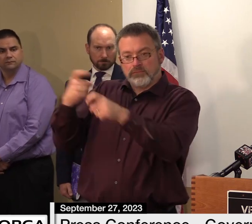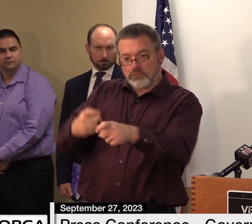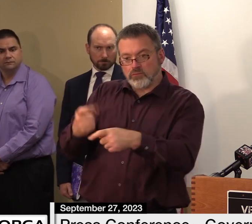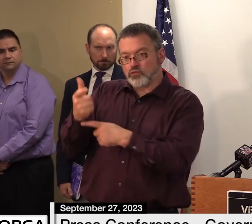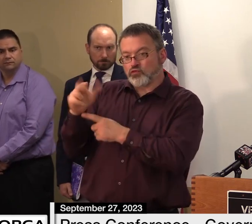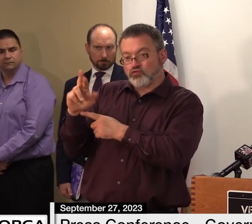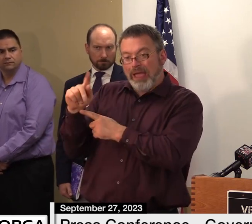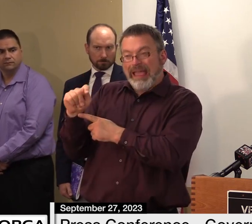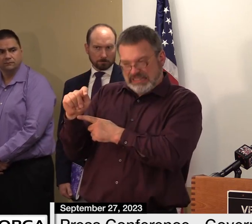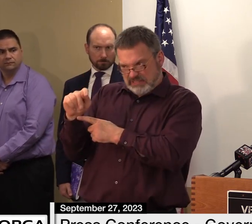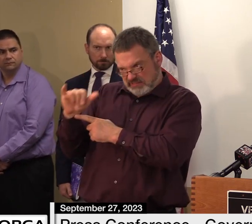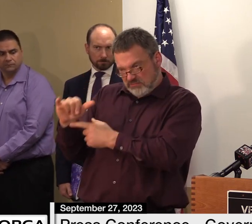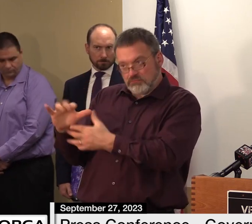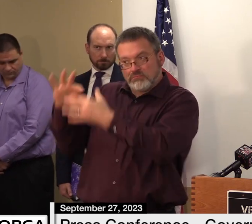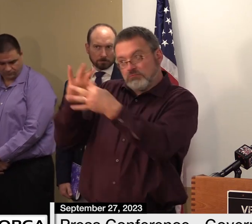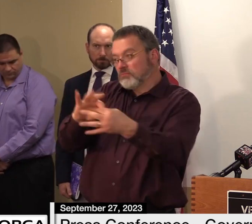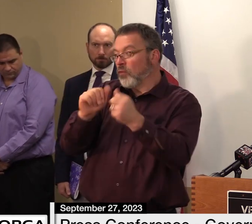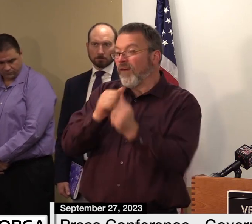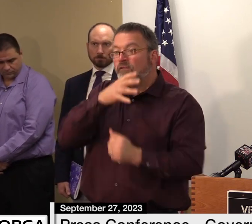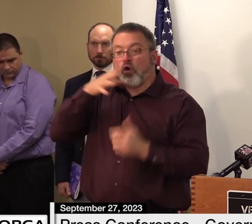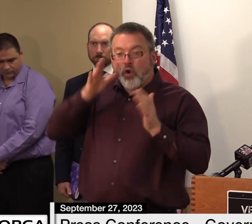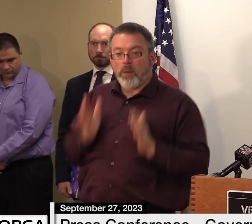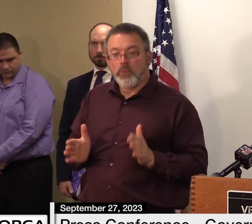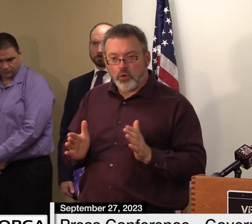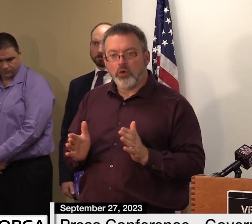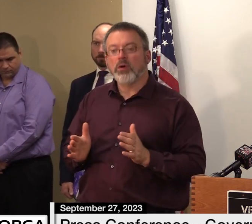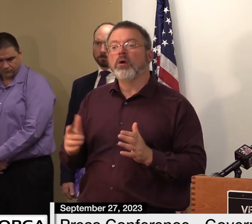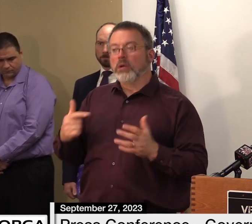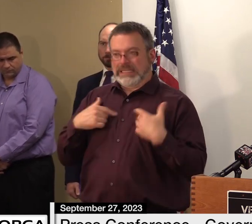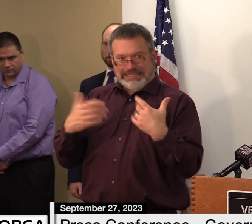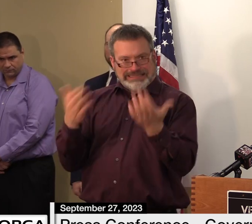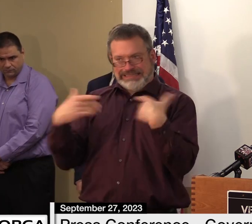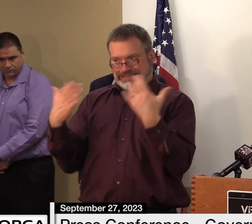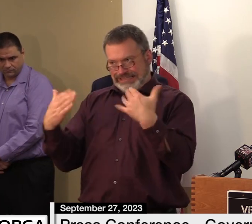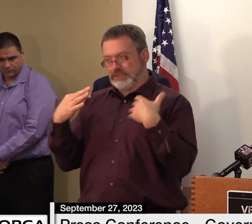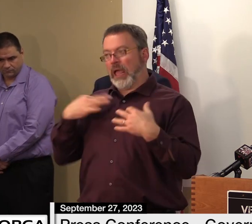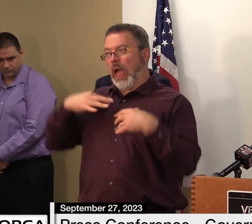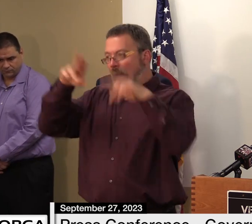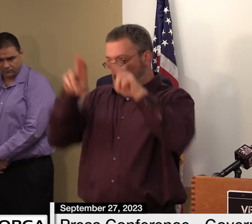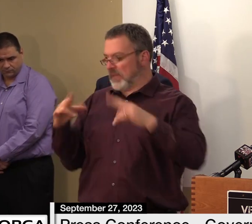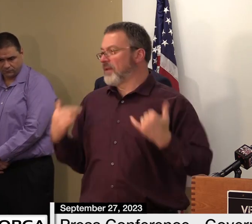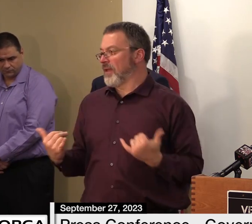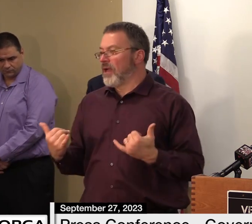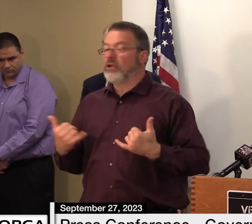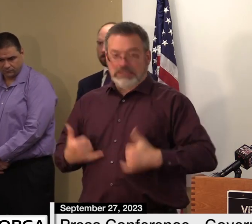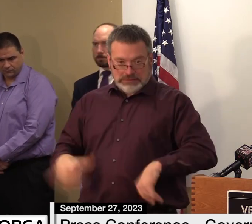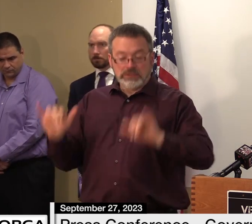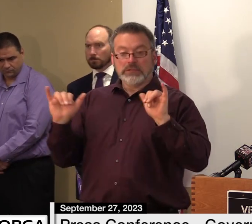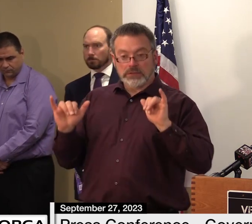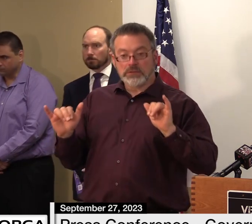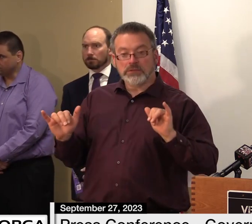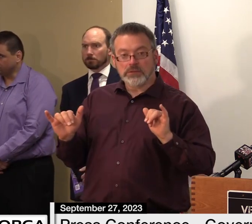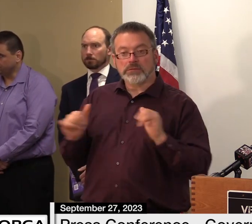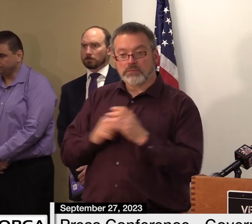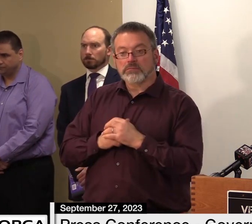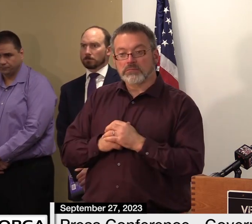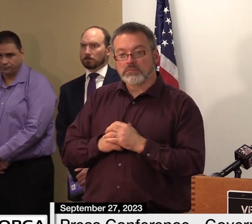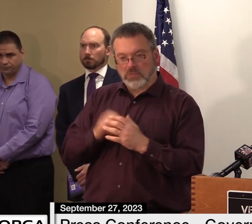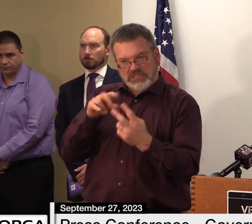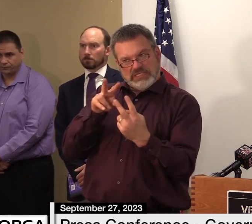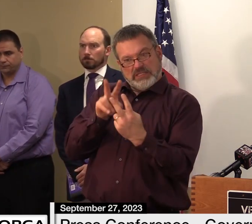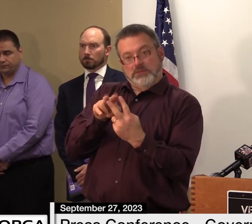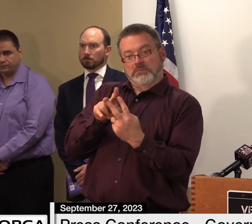They are taking applications as well. We have someone from the agency that's helping with that. So those are the couple of